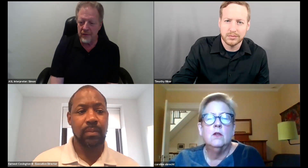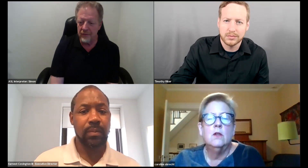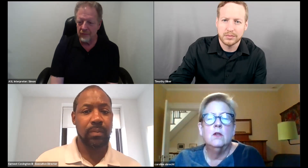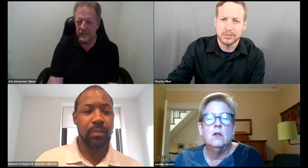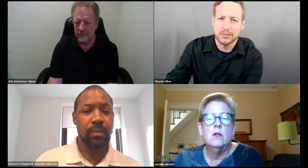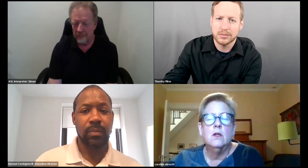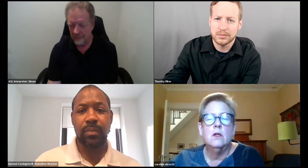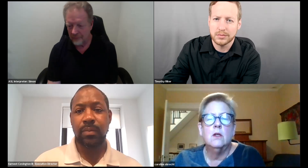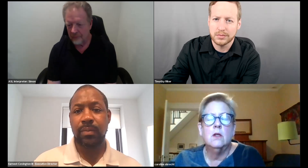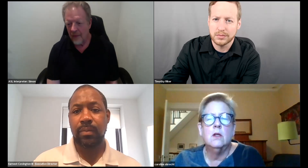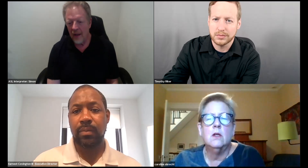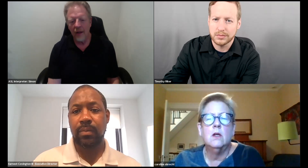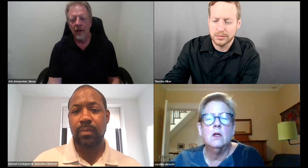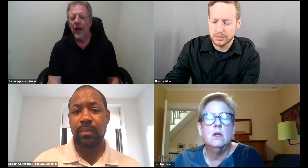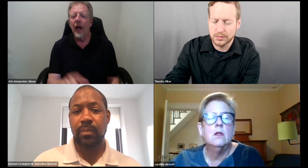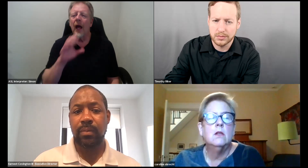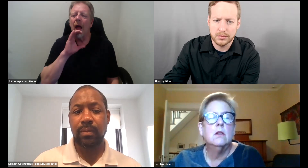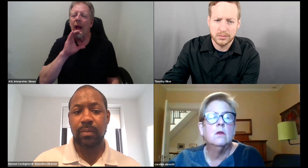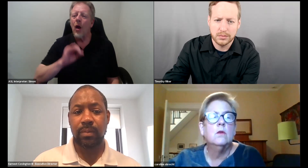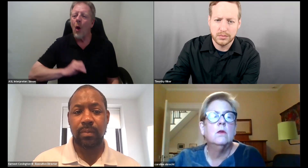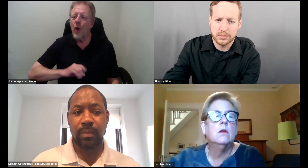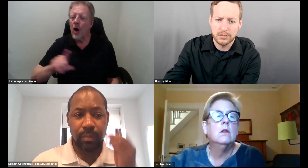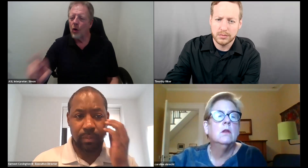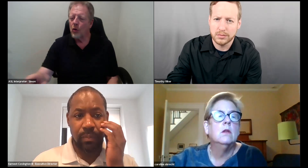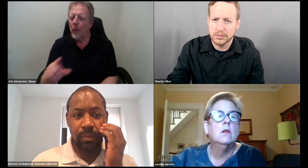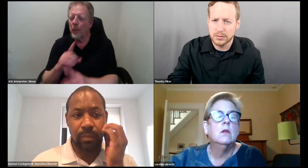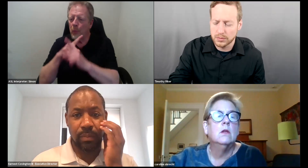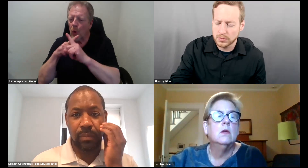please. You're muted, Carolyn, and I'm spotlighting the interpreter.